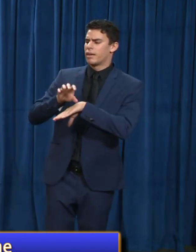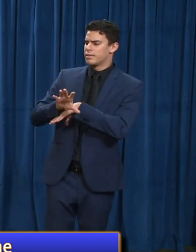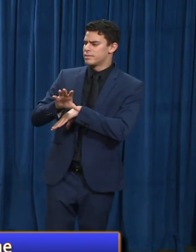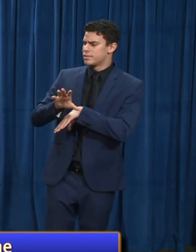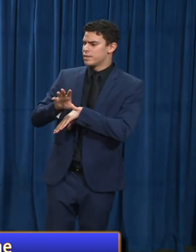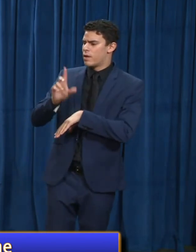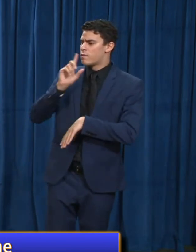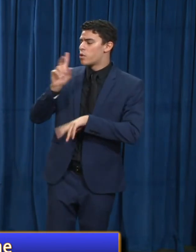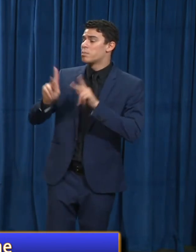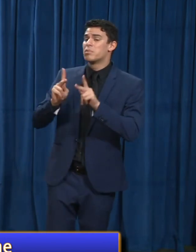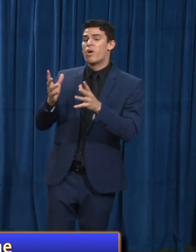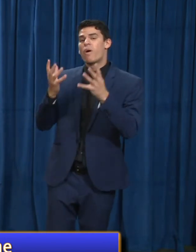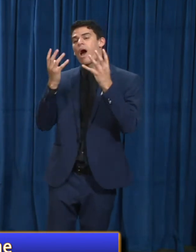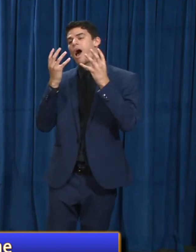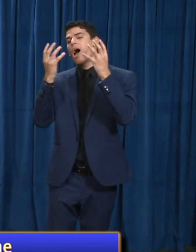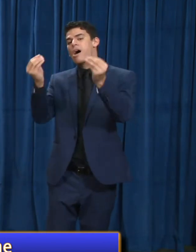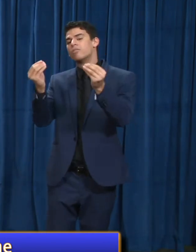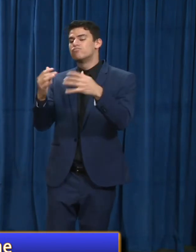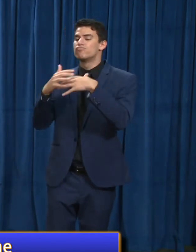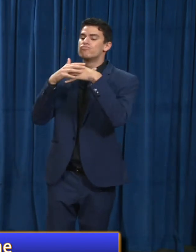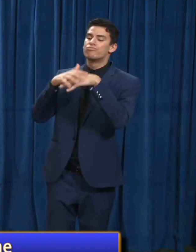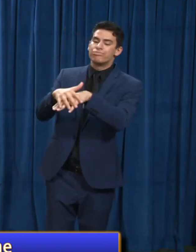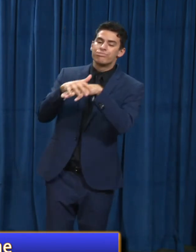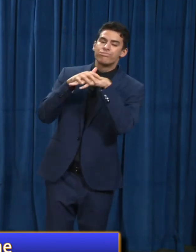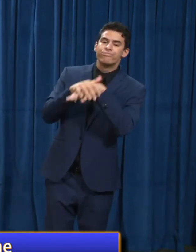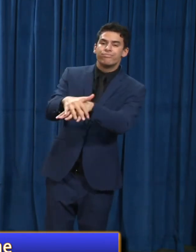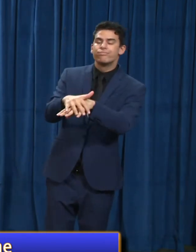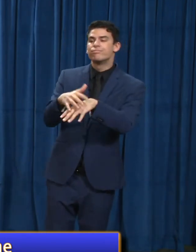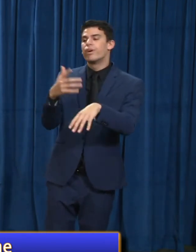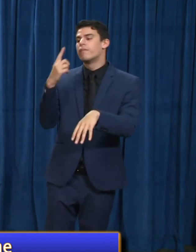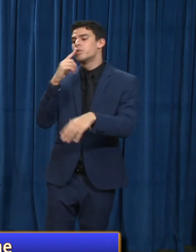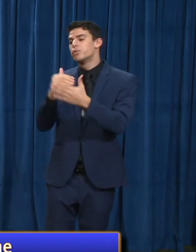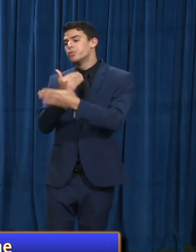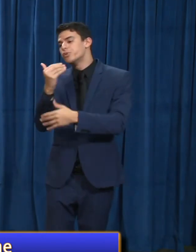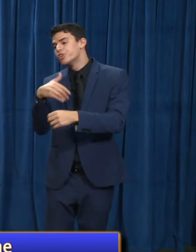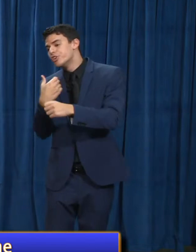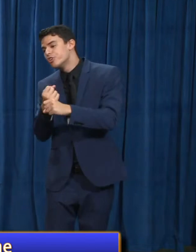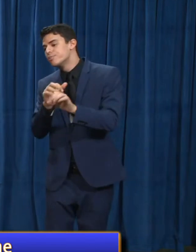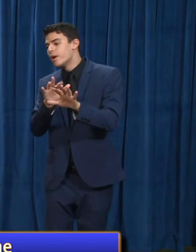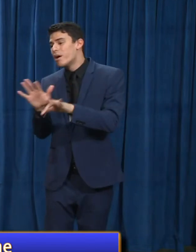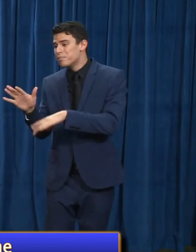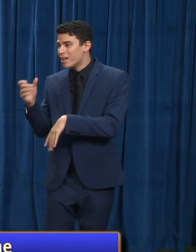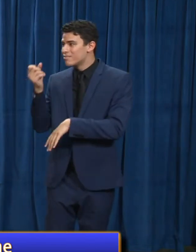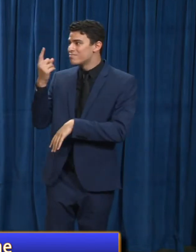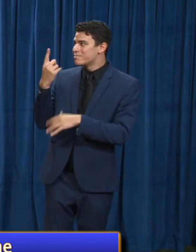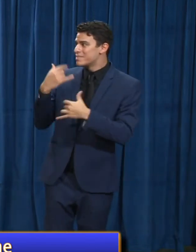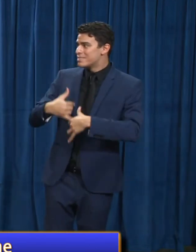go out and party and have a good time this New Year's holiday weekend amid the Omicron surge?